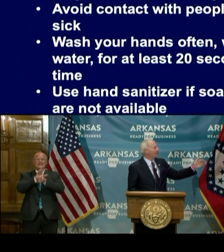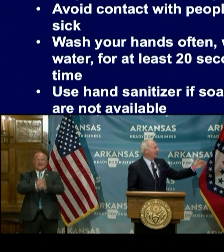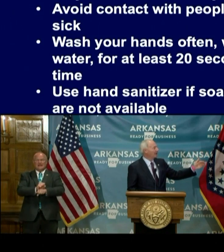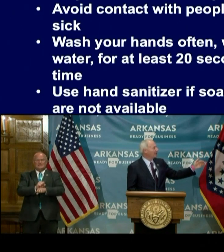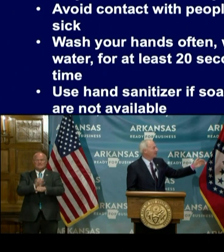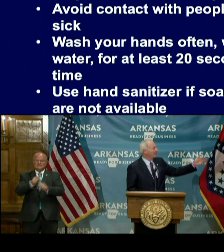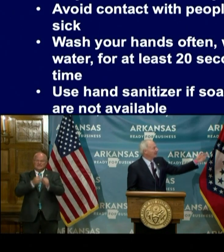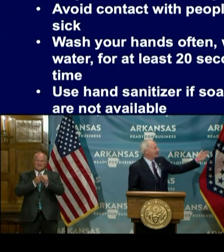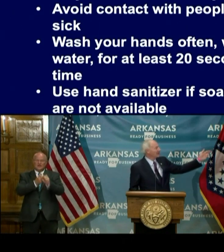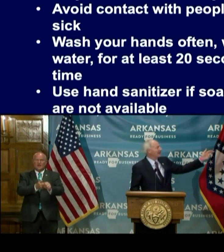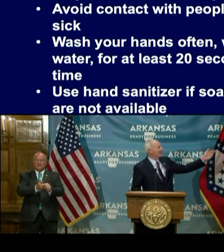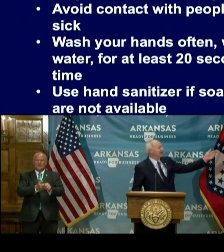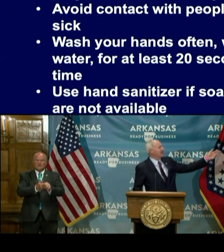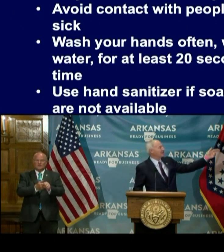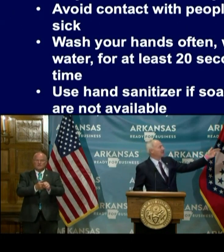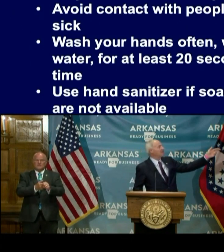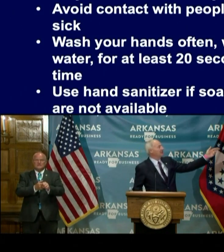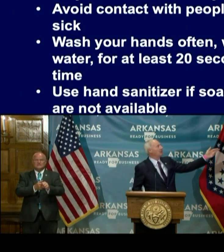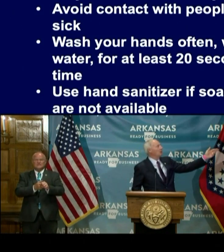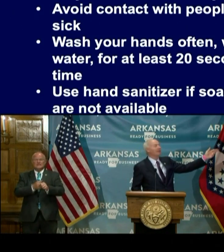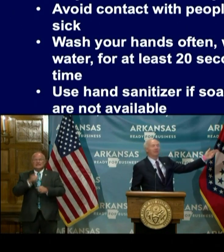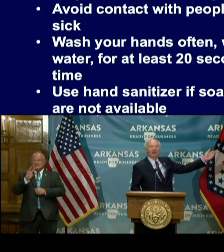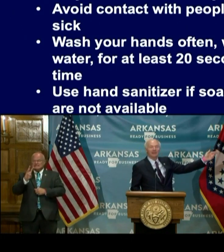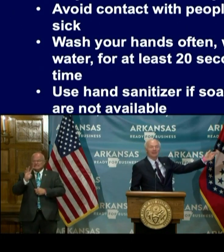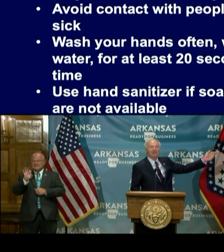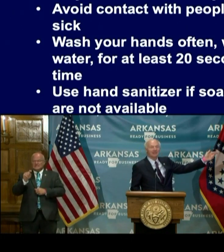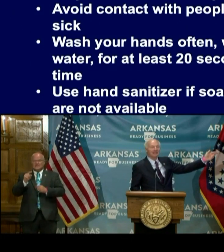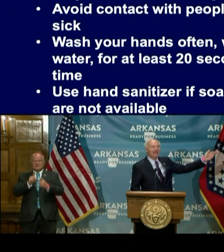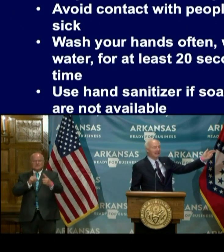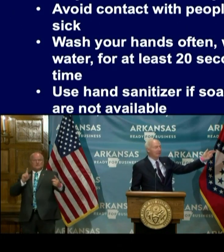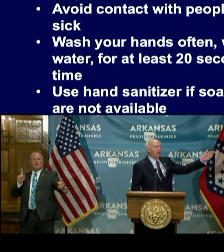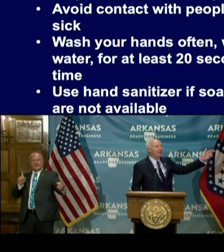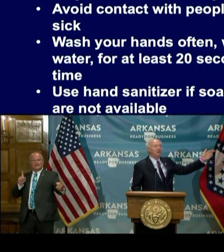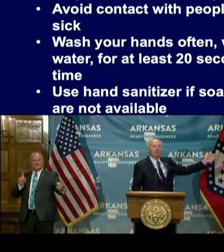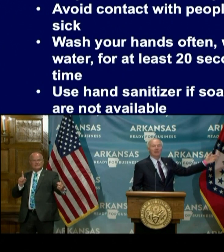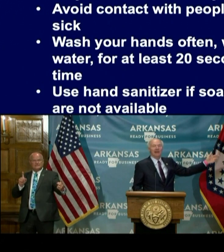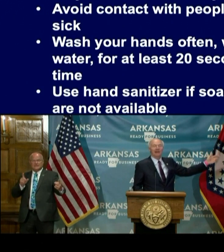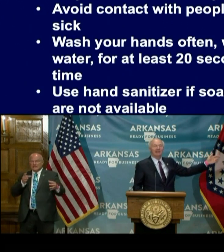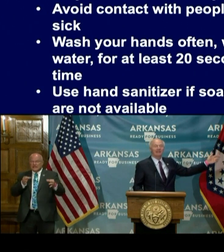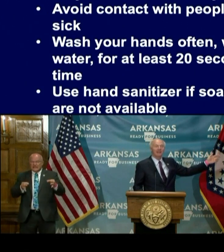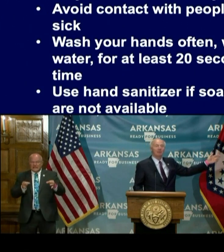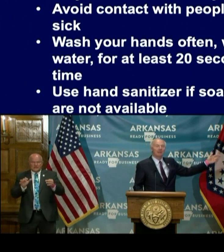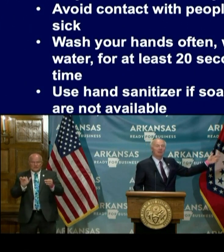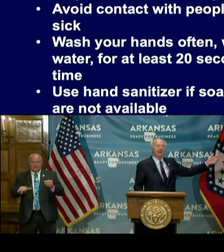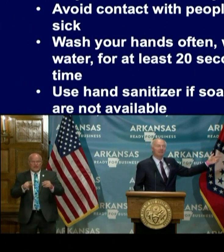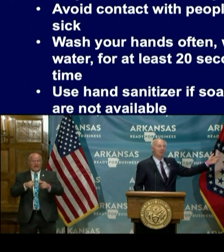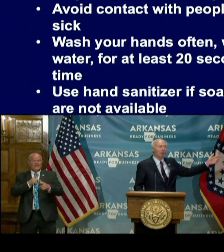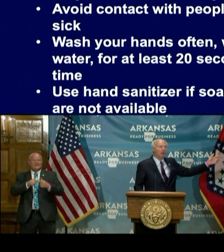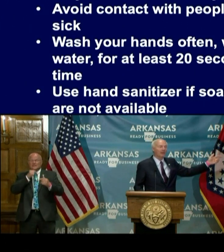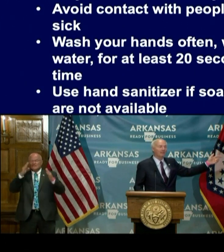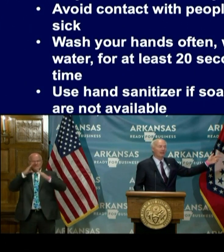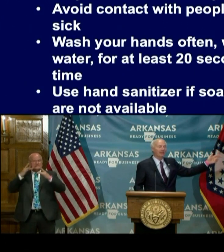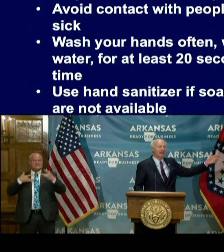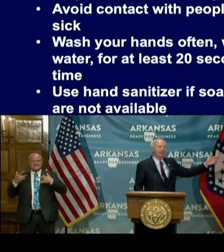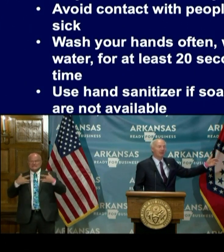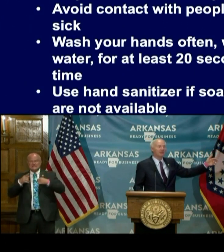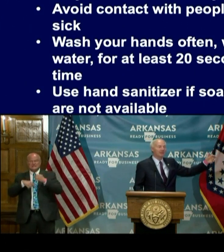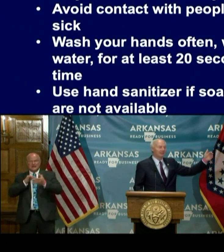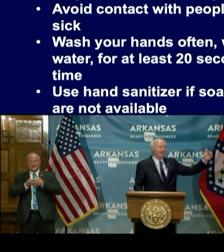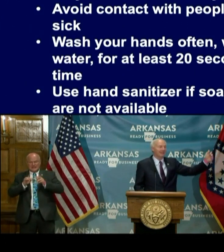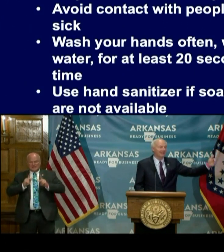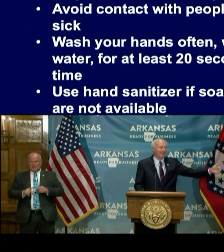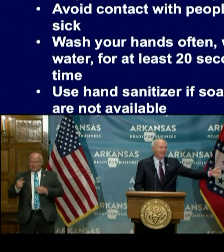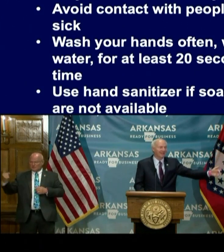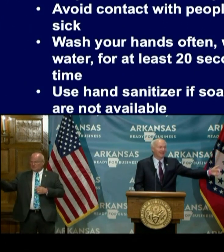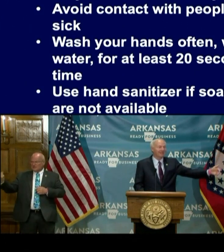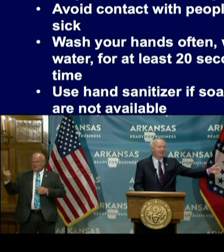we should all follow. Stay at least 6 feet away from others. If we do that, then we don't have to worry about that